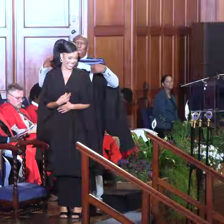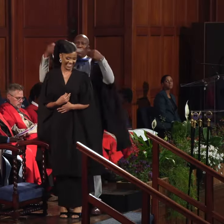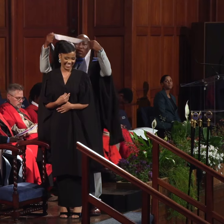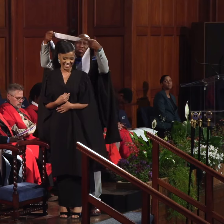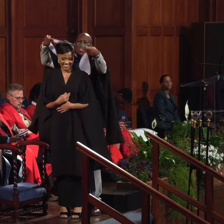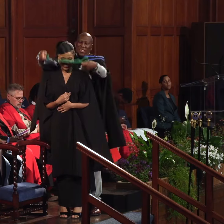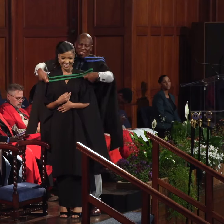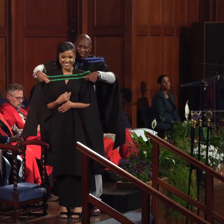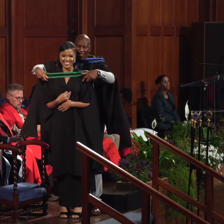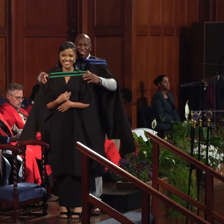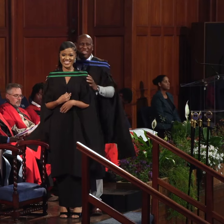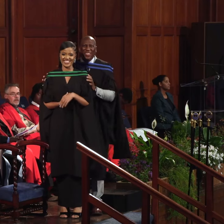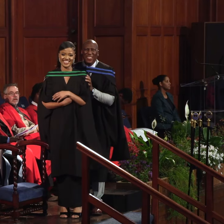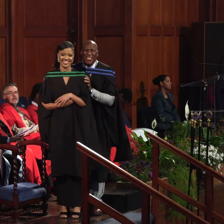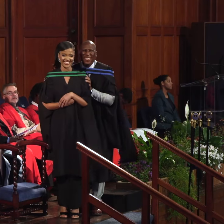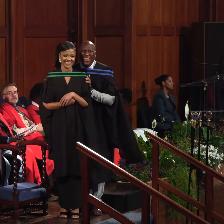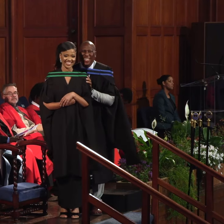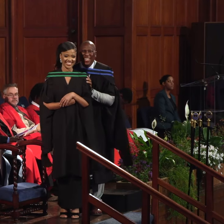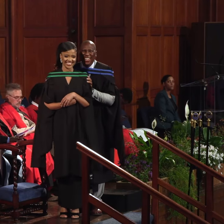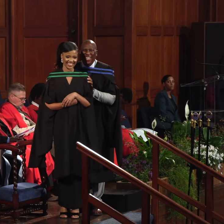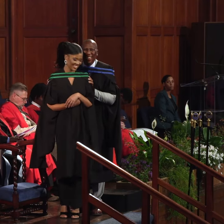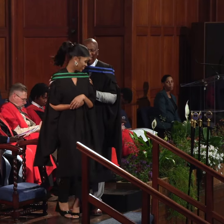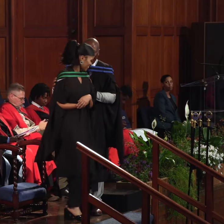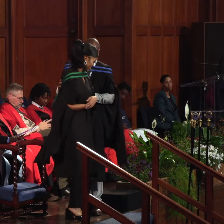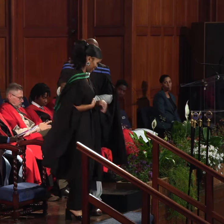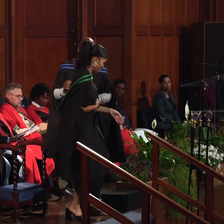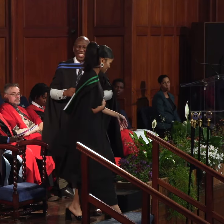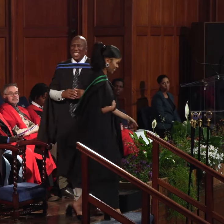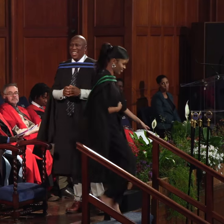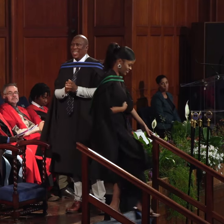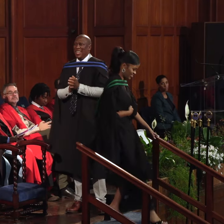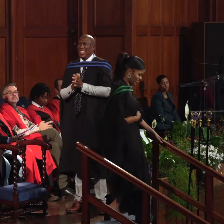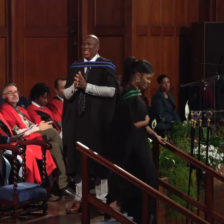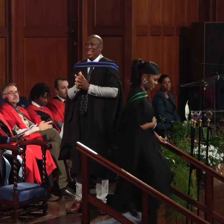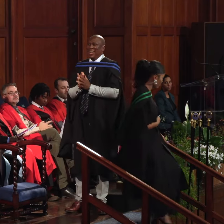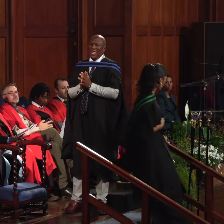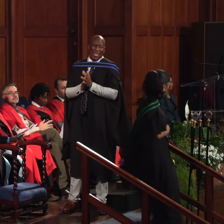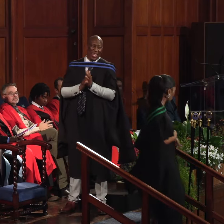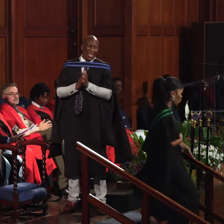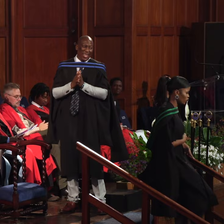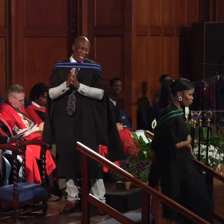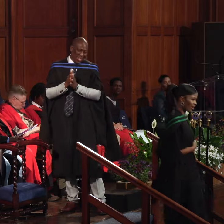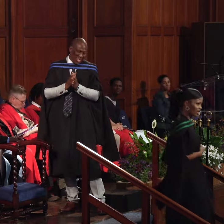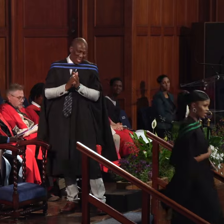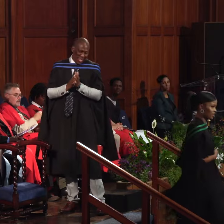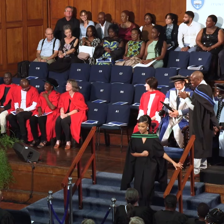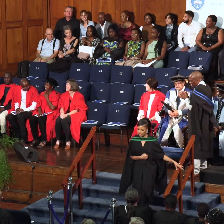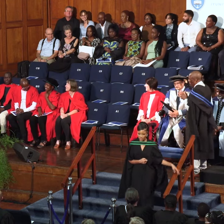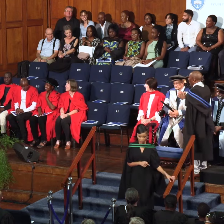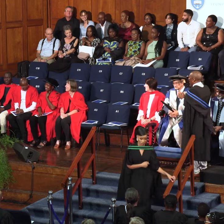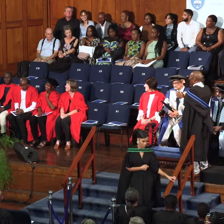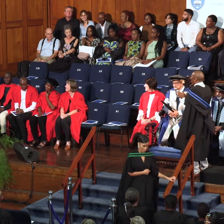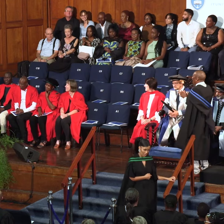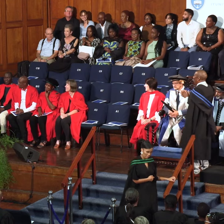Yeah. for Bachelor of Architectural Studies